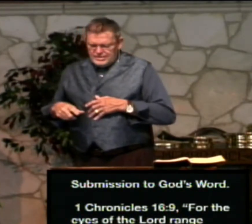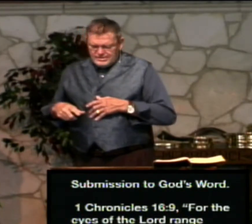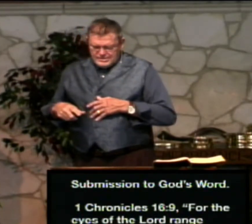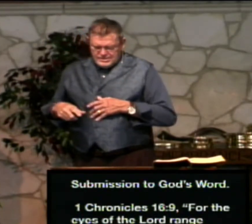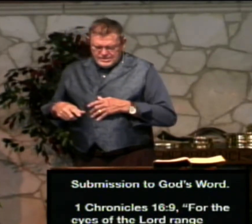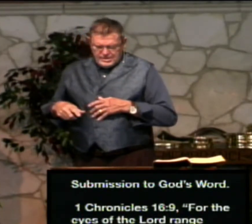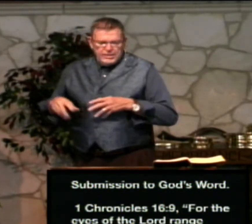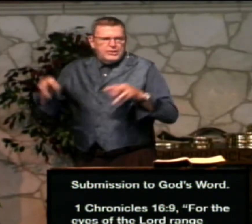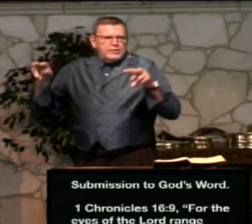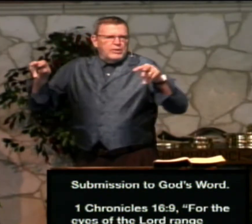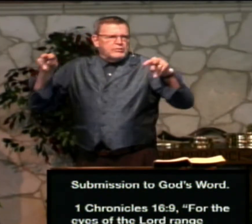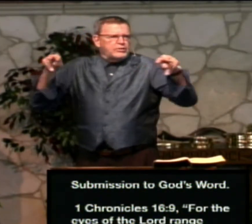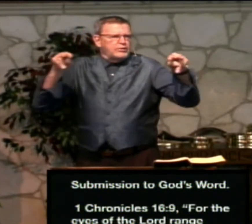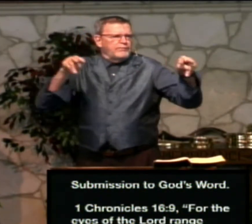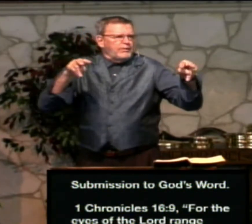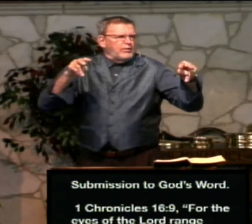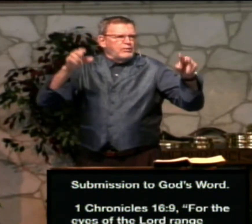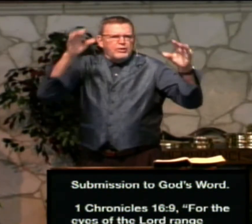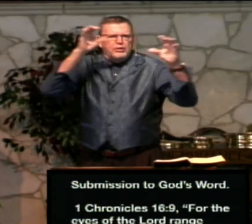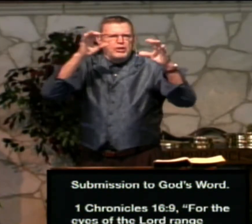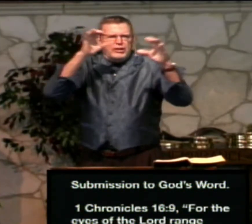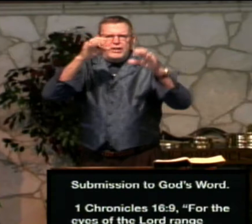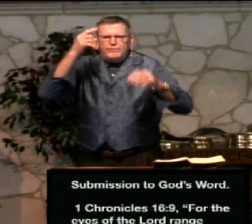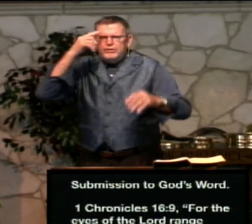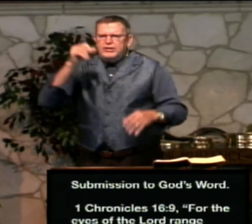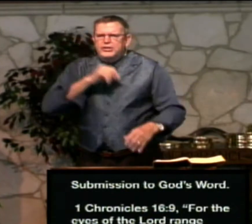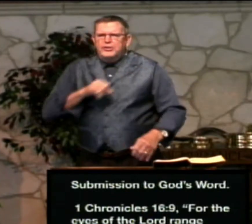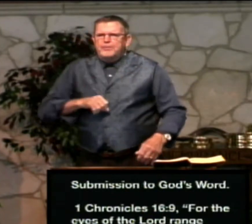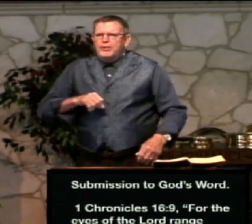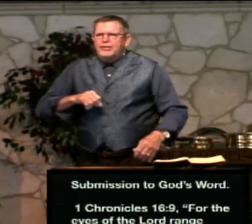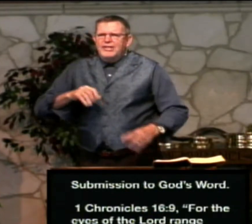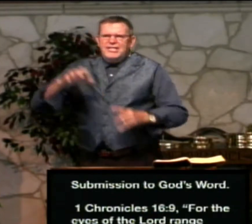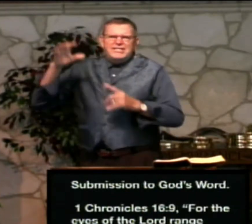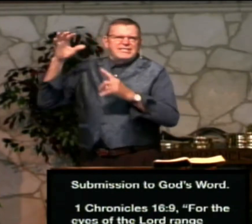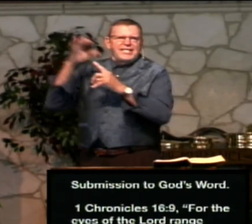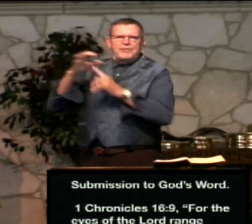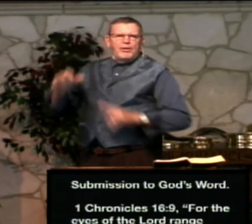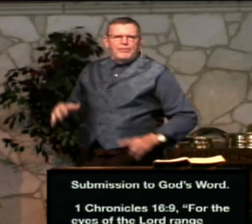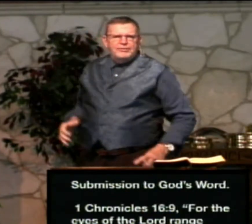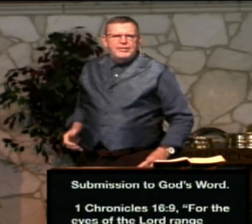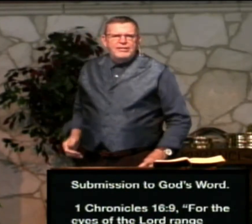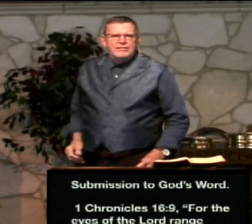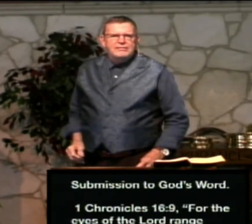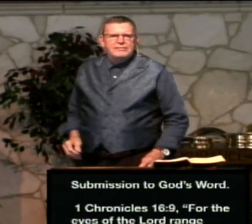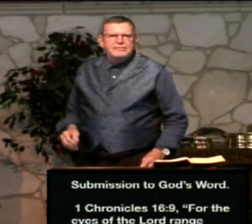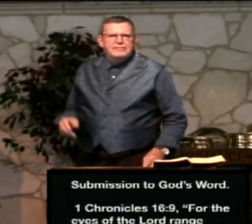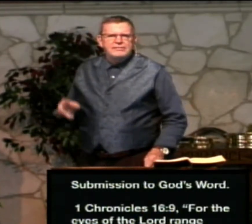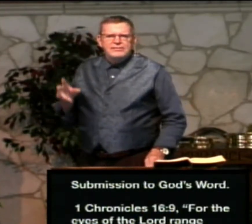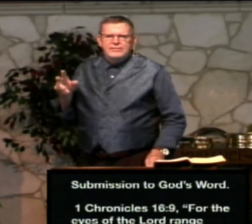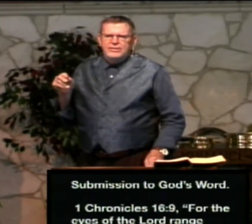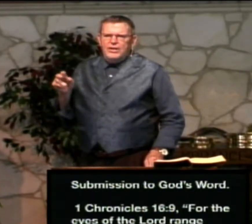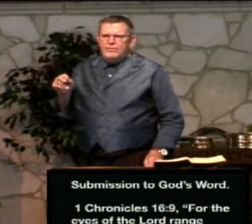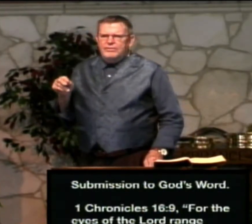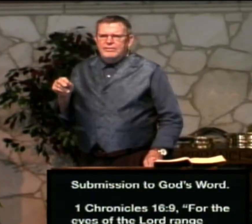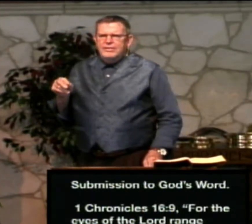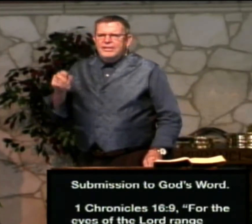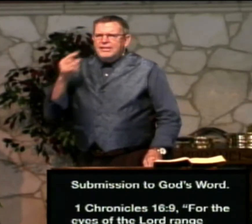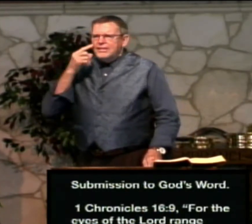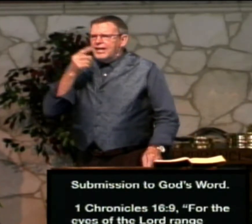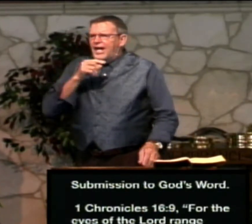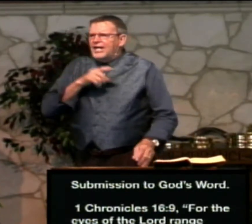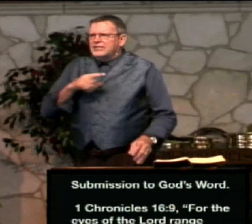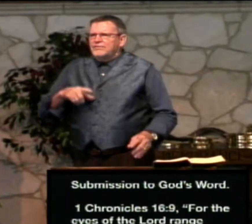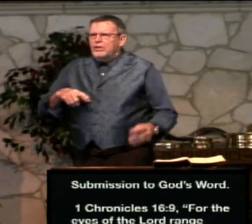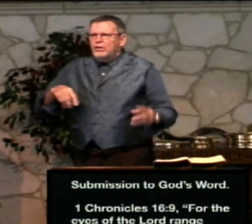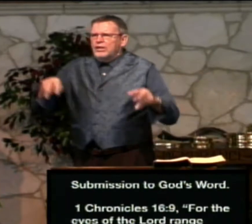Lord goes to and fro looking for the super heroes. No.